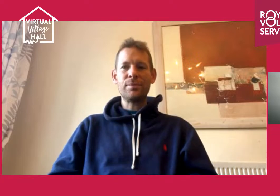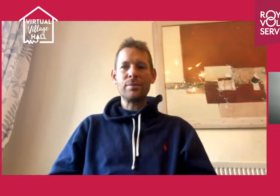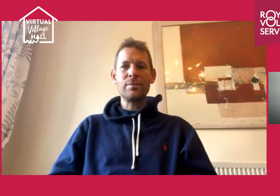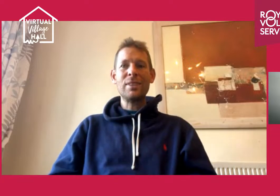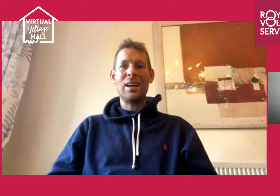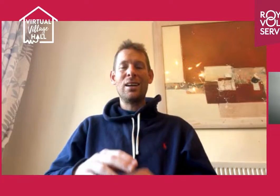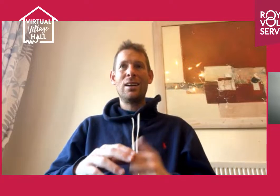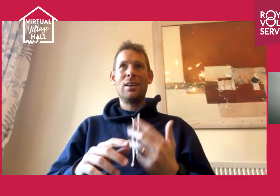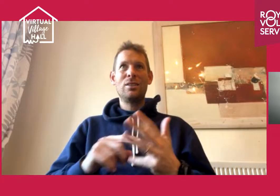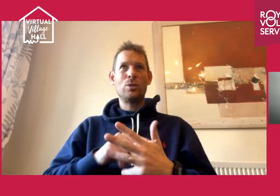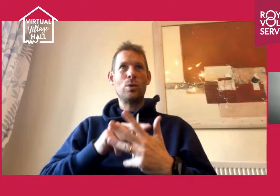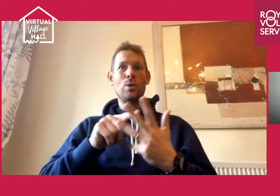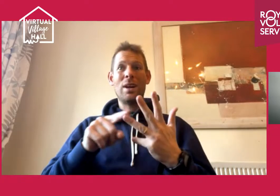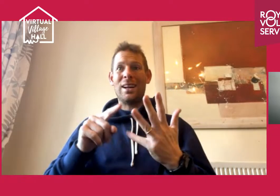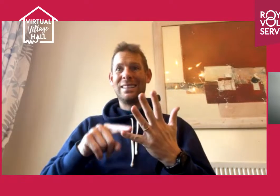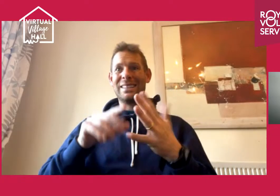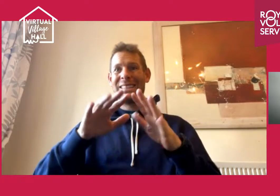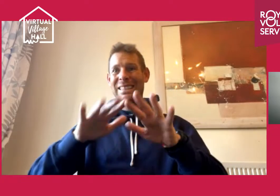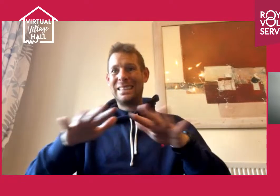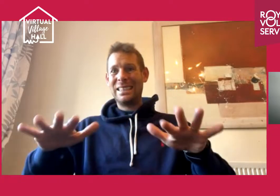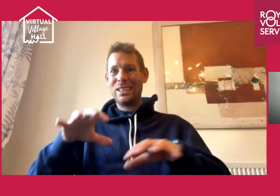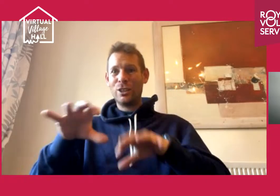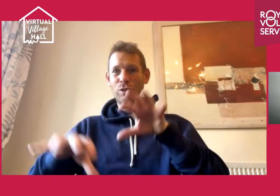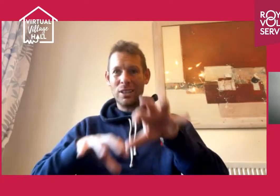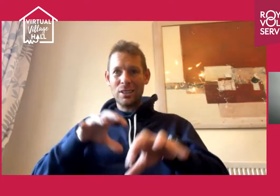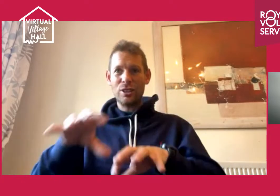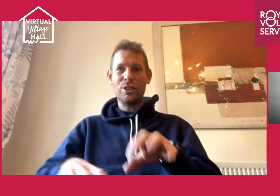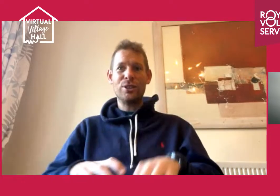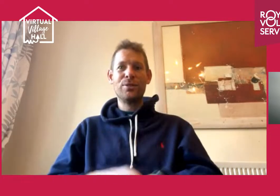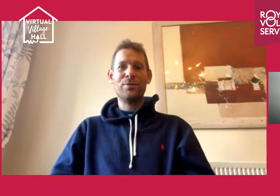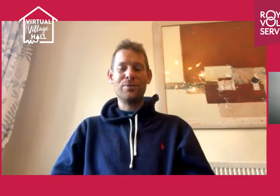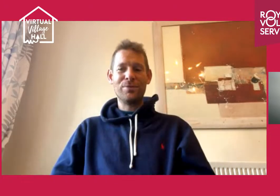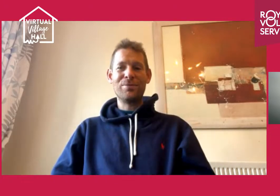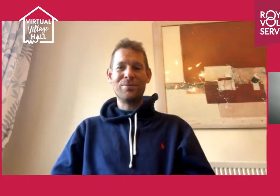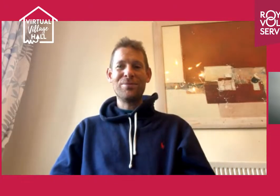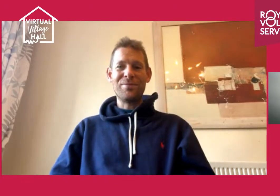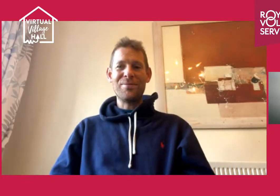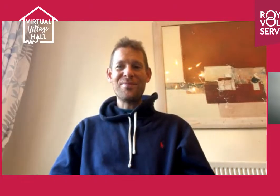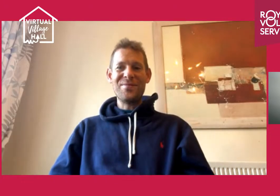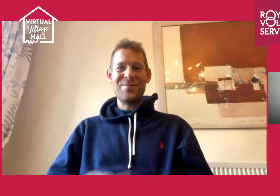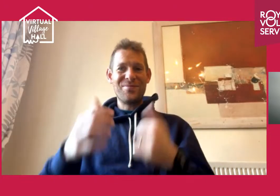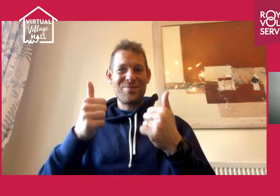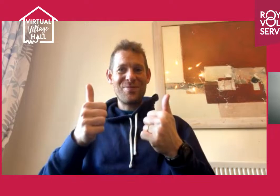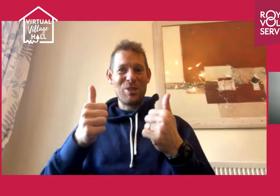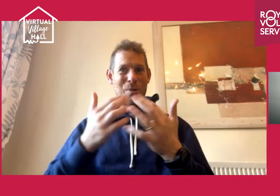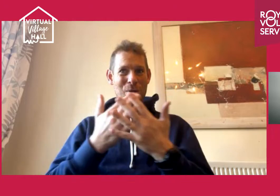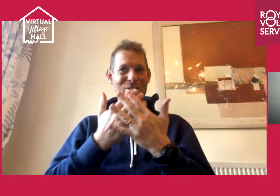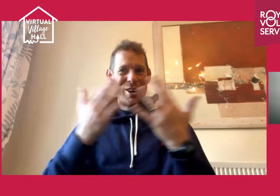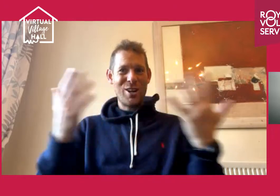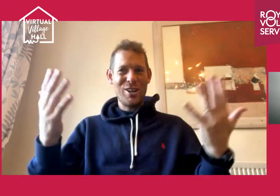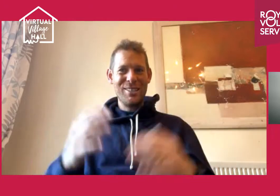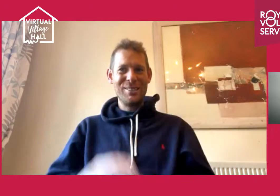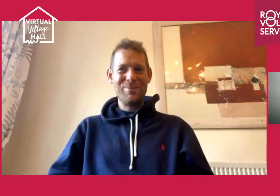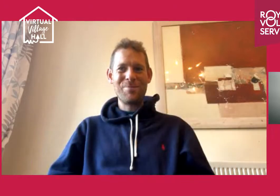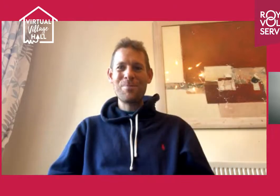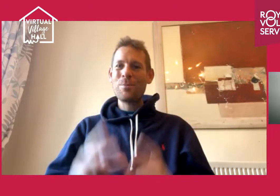more general animals. And then finally we did some sea creatures. So that's a lot to learn